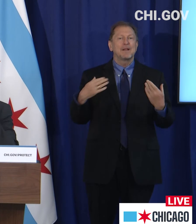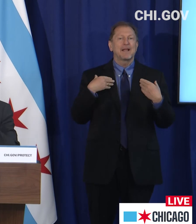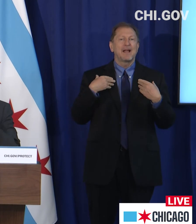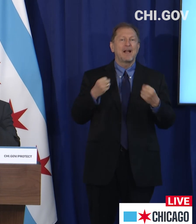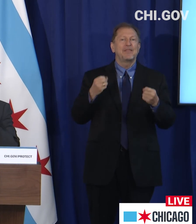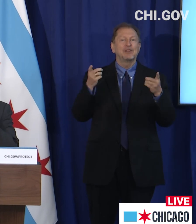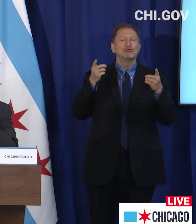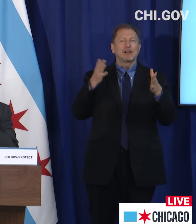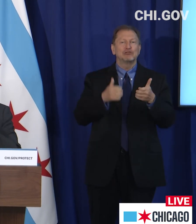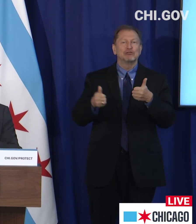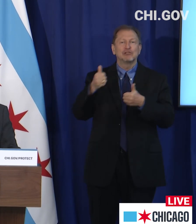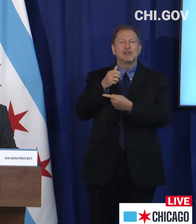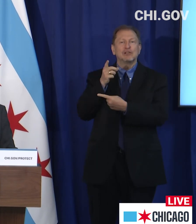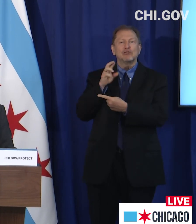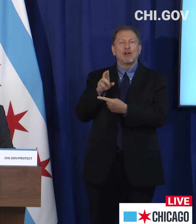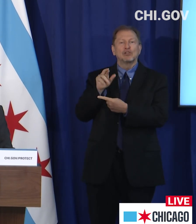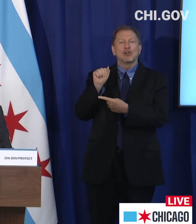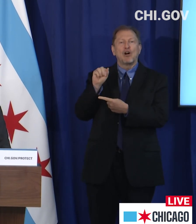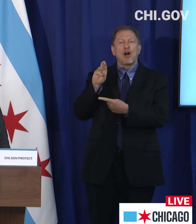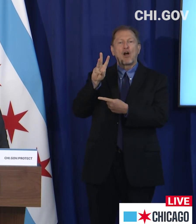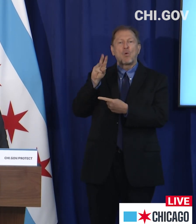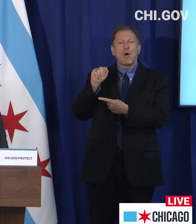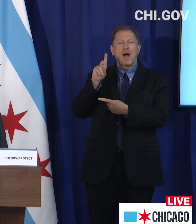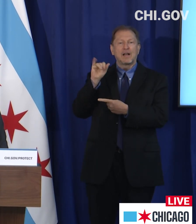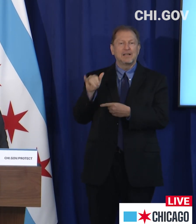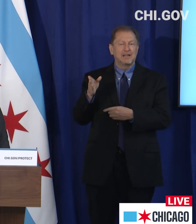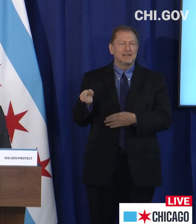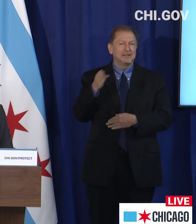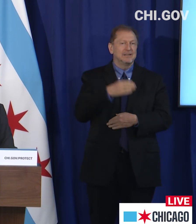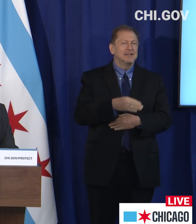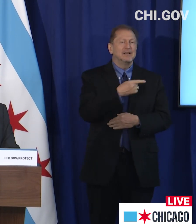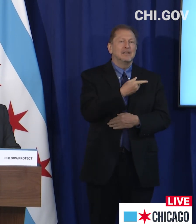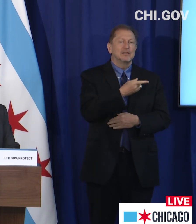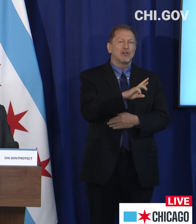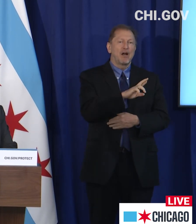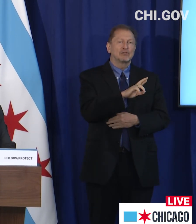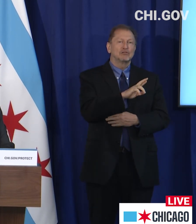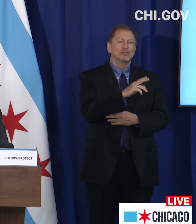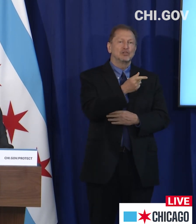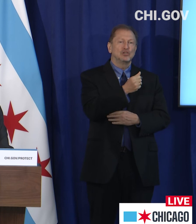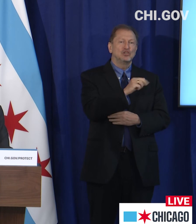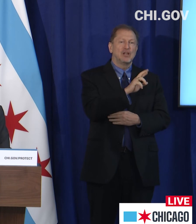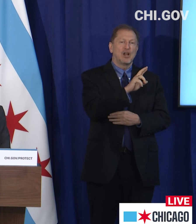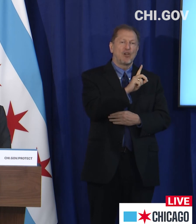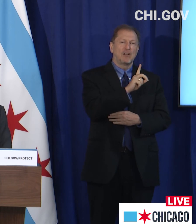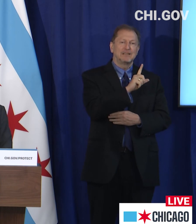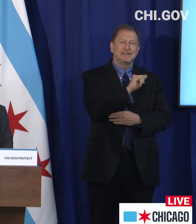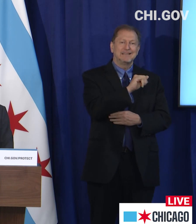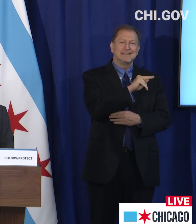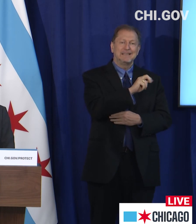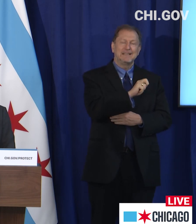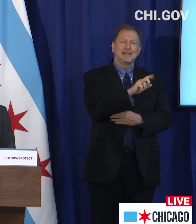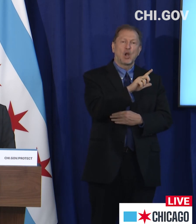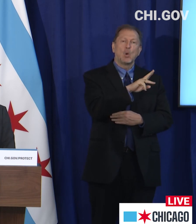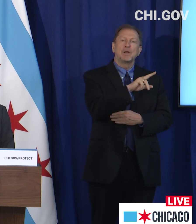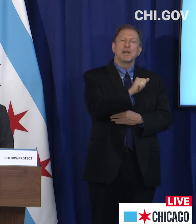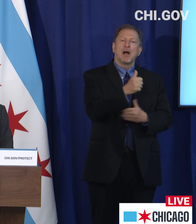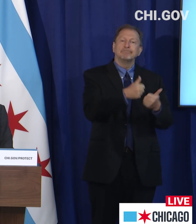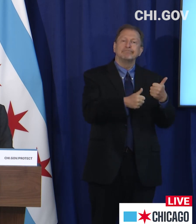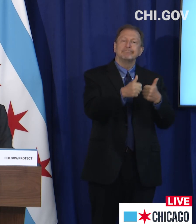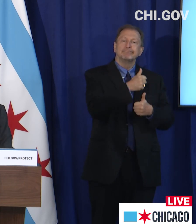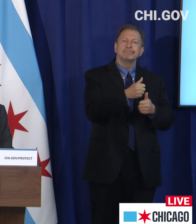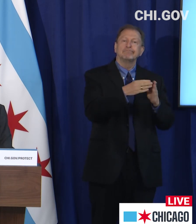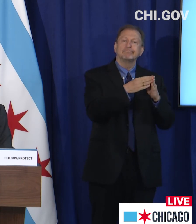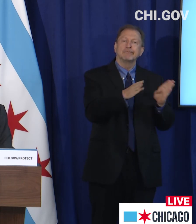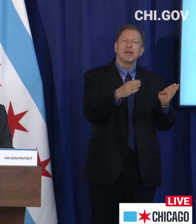Arwady. I also want to welcome Dr. Geraldine Luna, Medical Director for the Department of Public Health, and Dr.